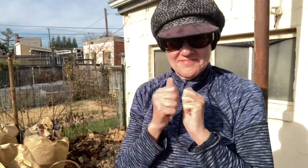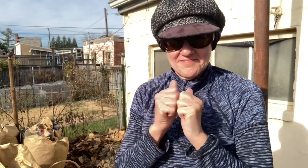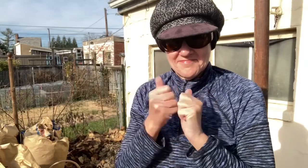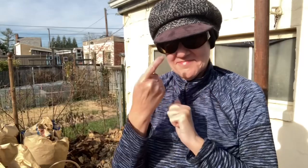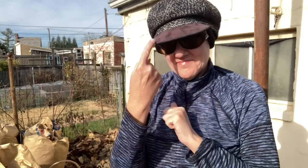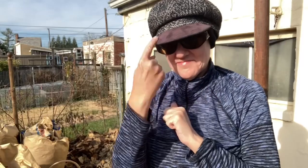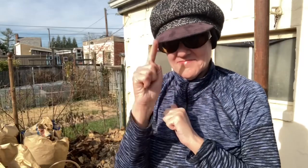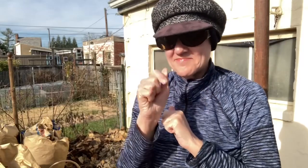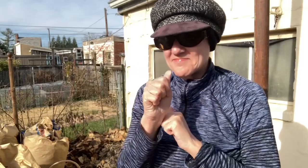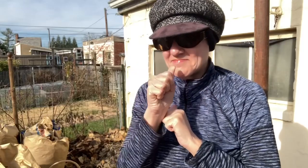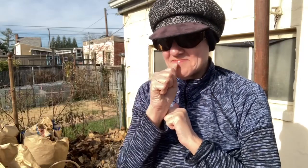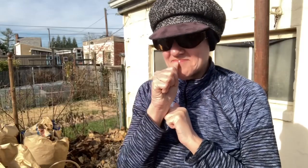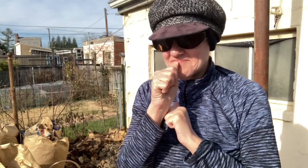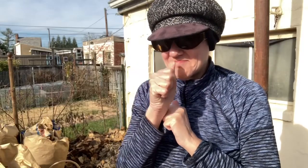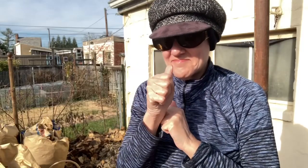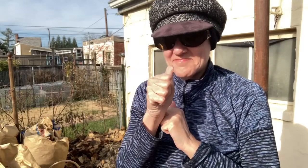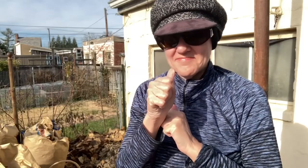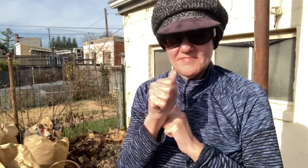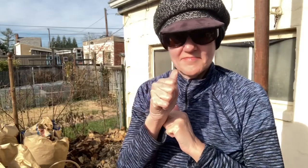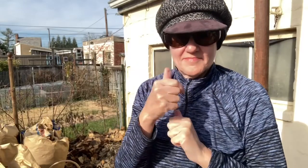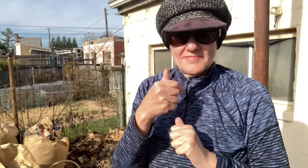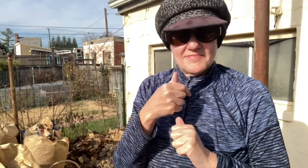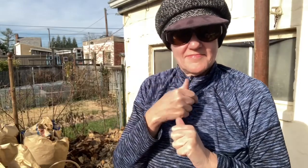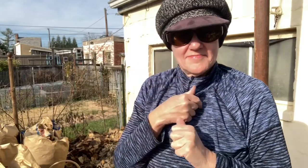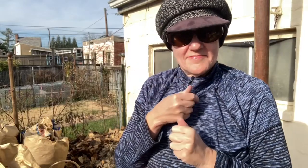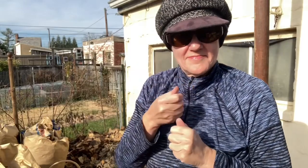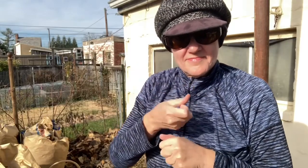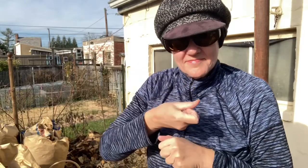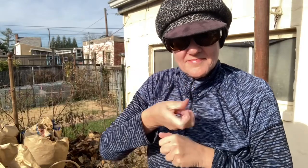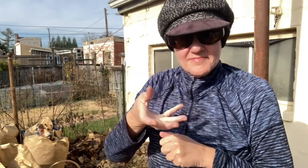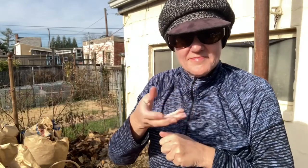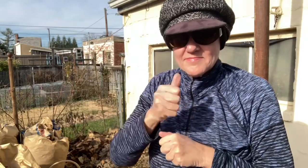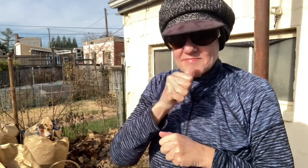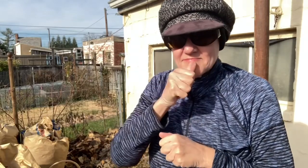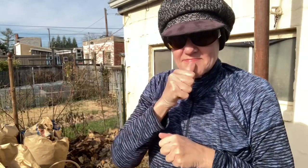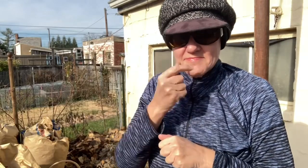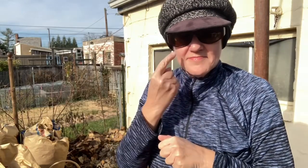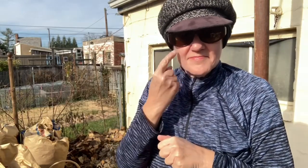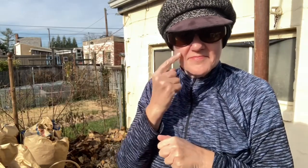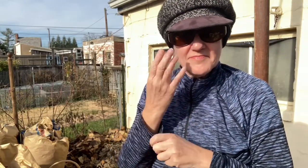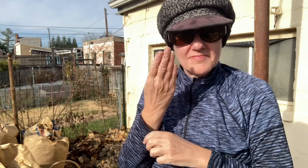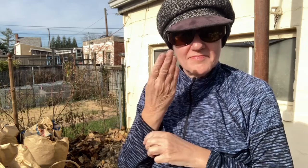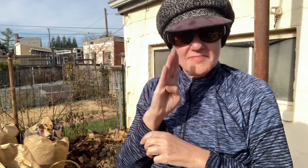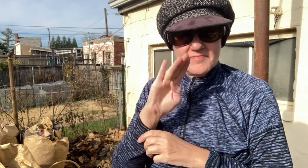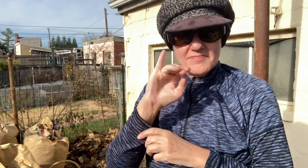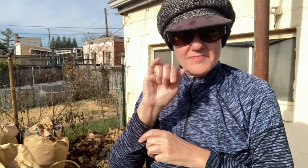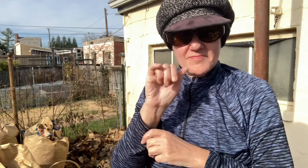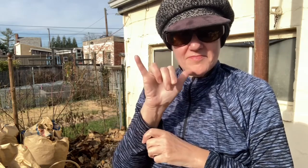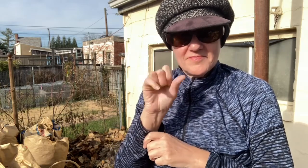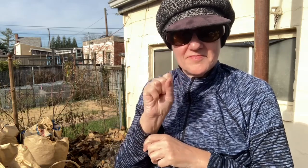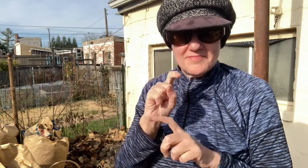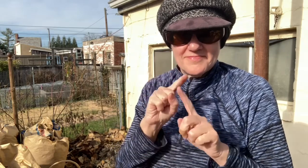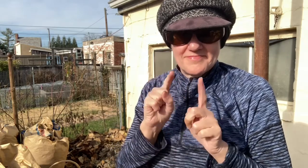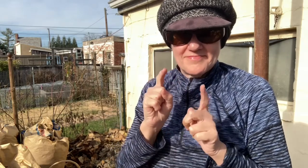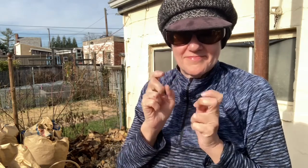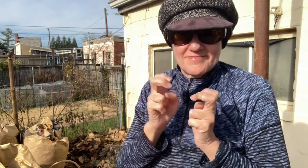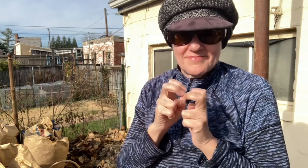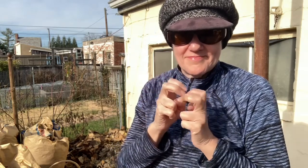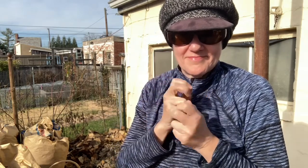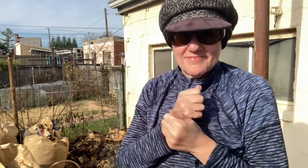Squirrels are competing for those peanuts. I put out the peanuts really for the blue jays, but squirrels